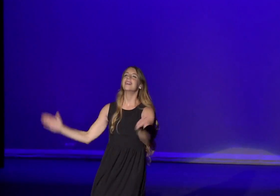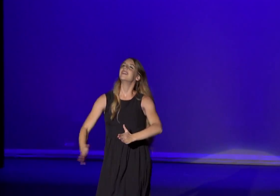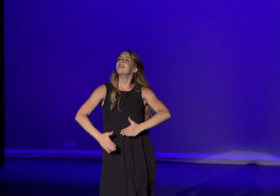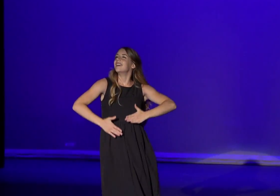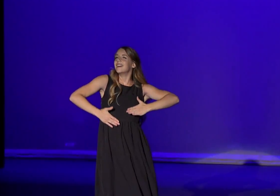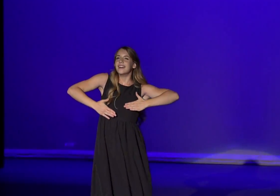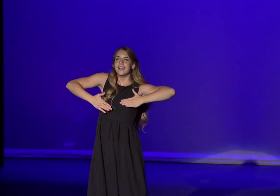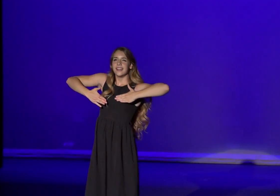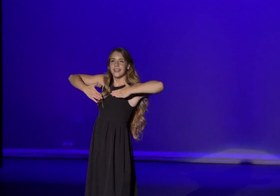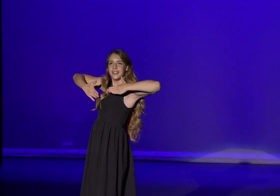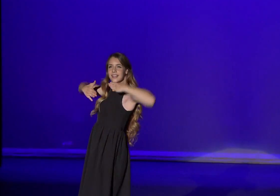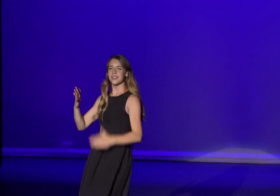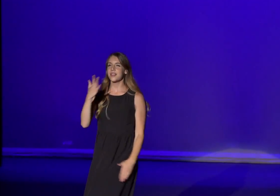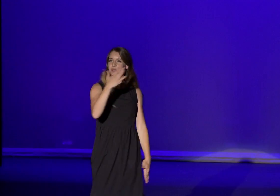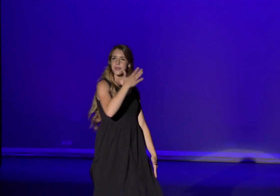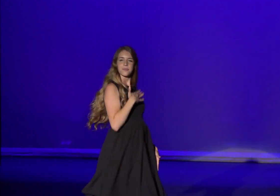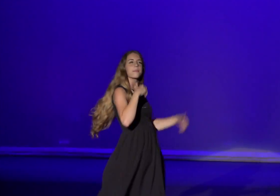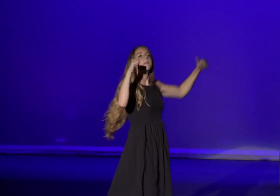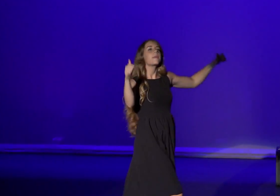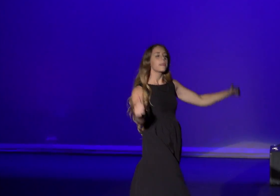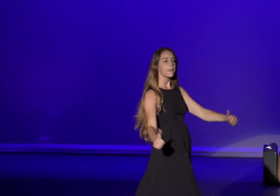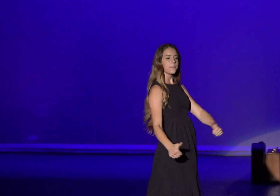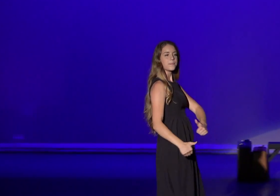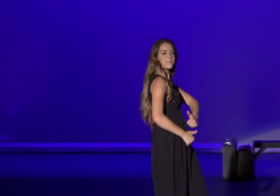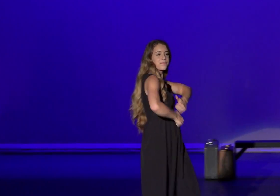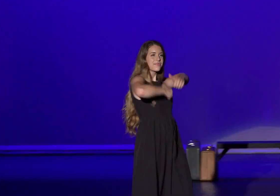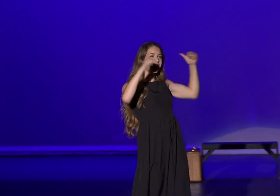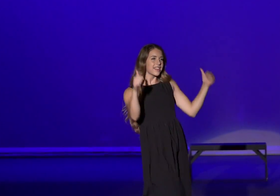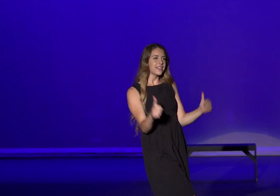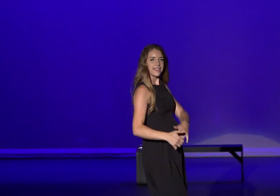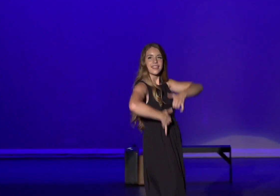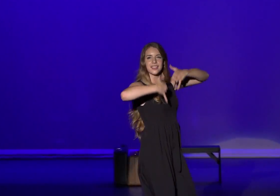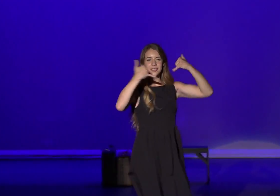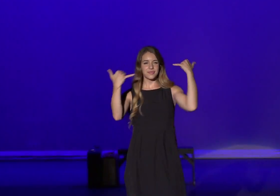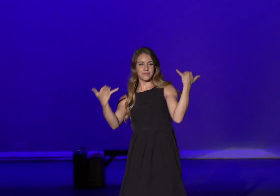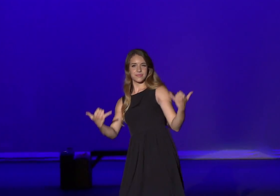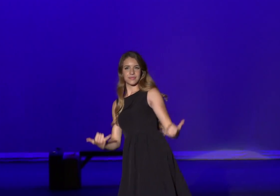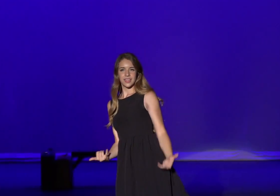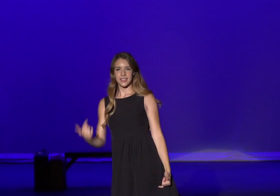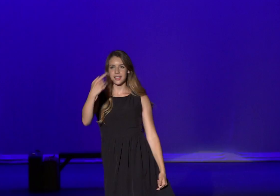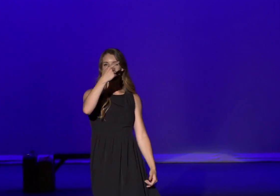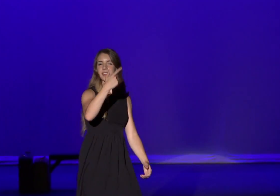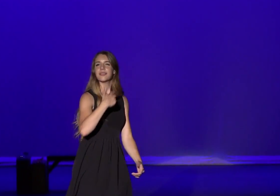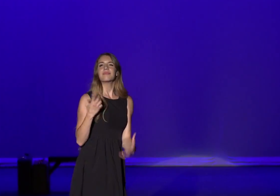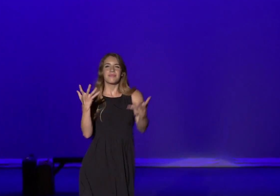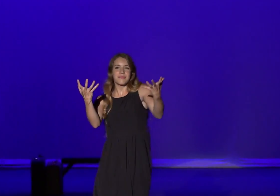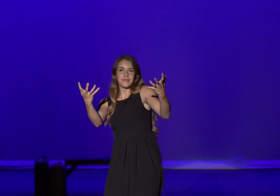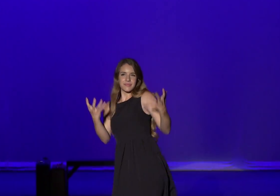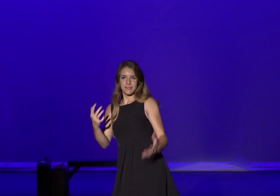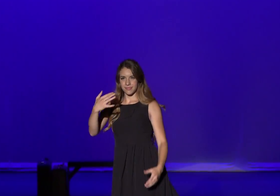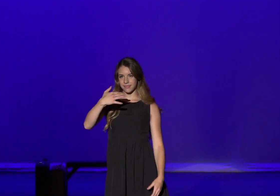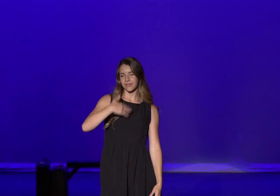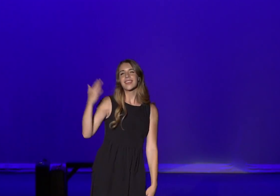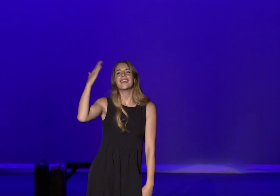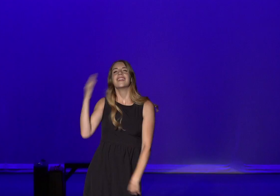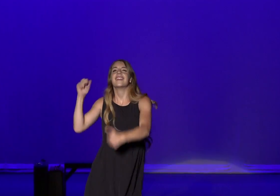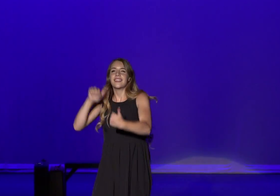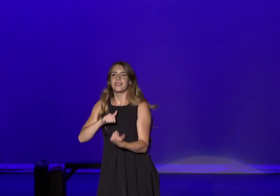parade I'm gonna live and live now Get what I want, I